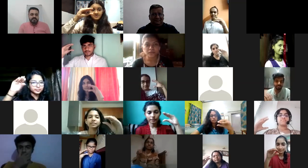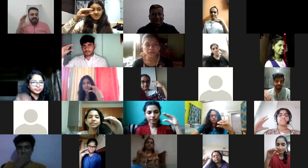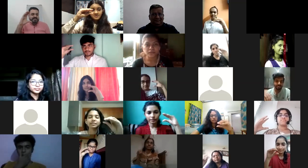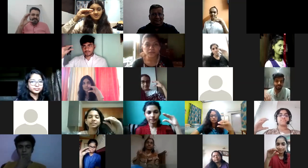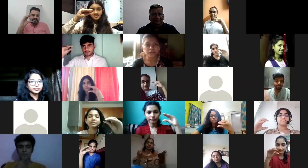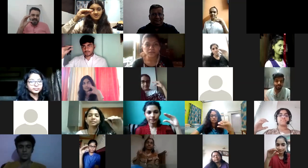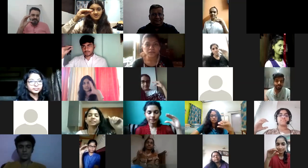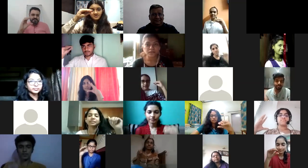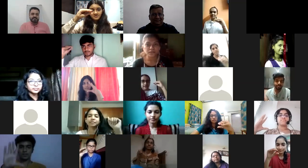Sham.